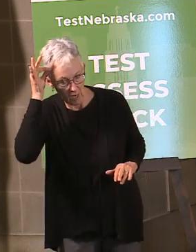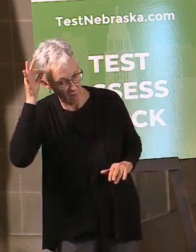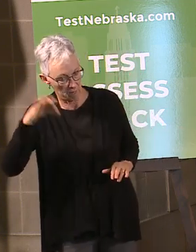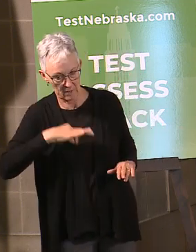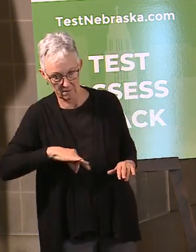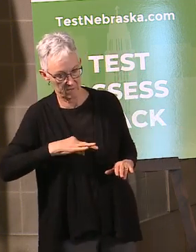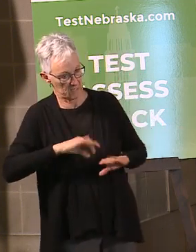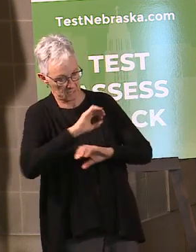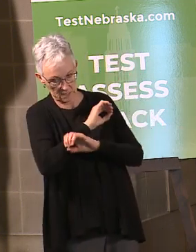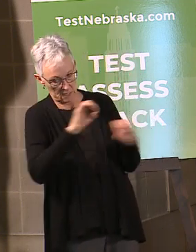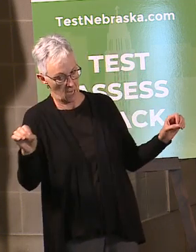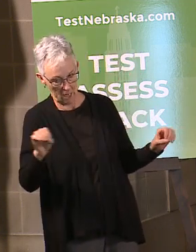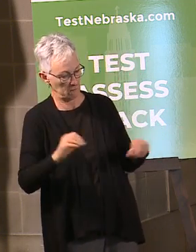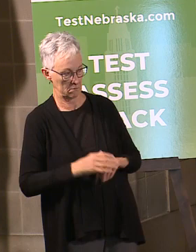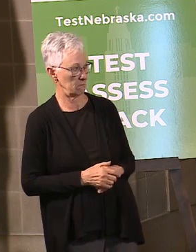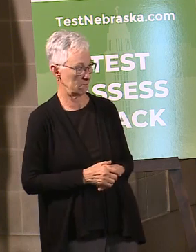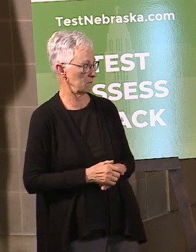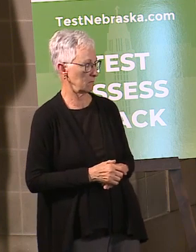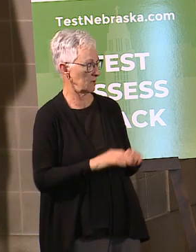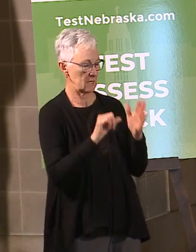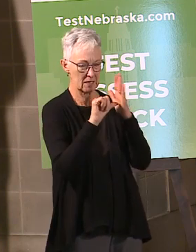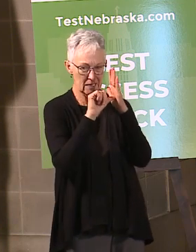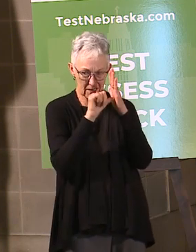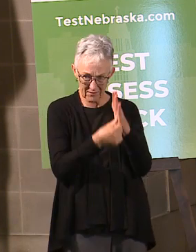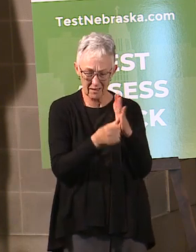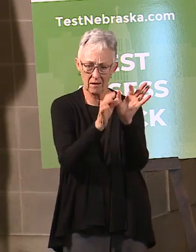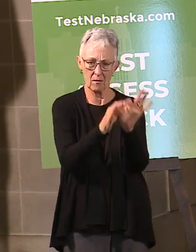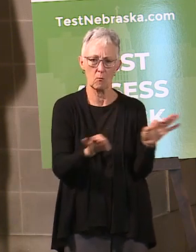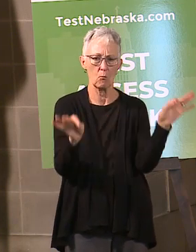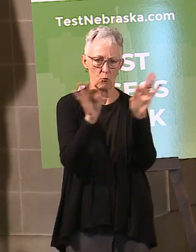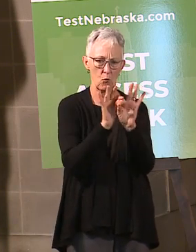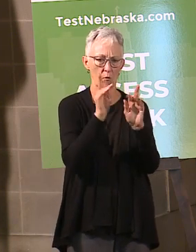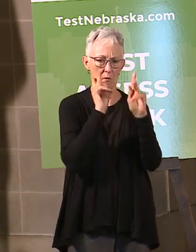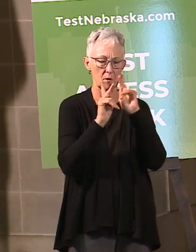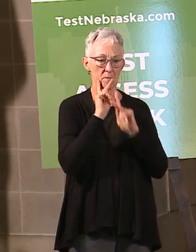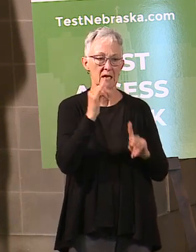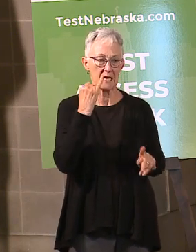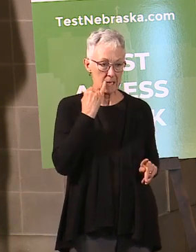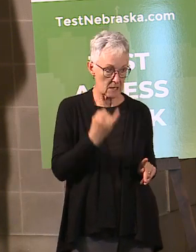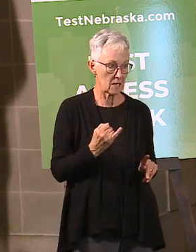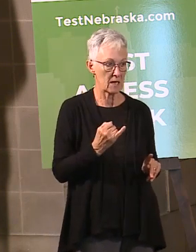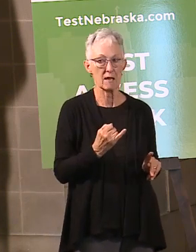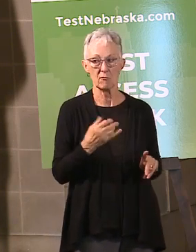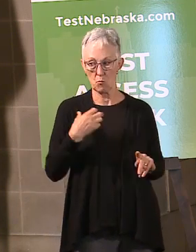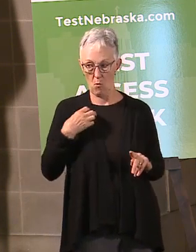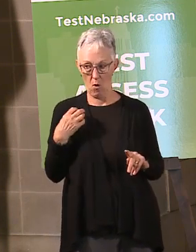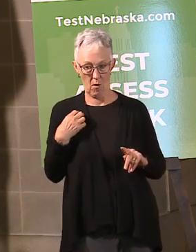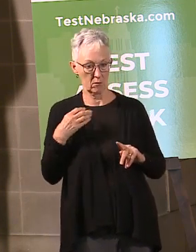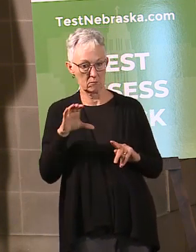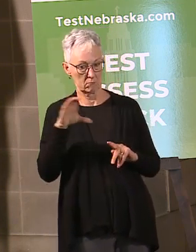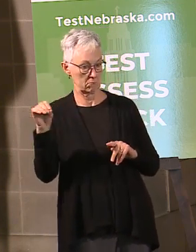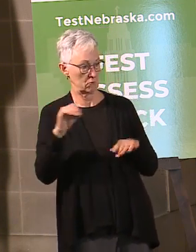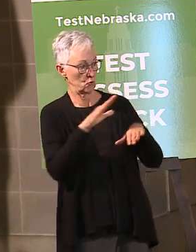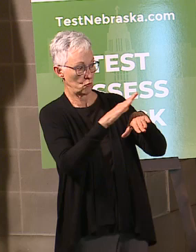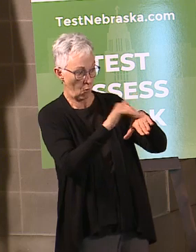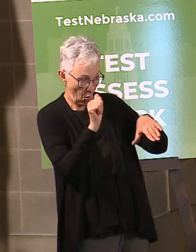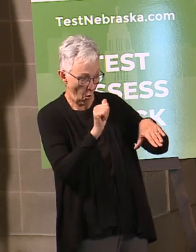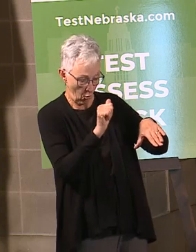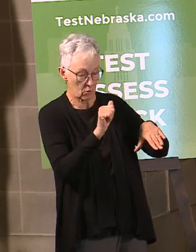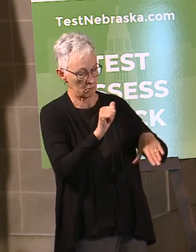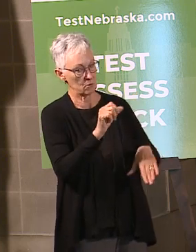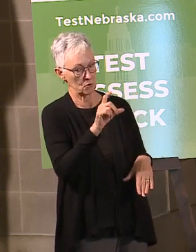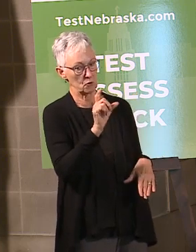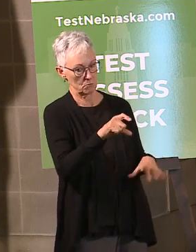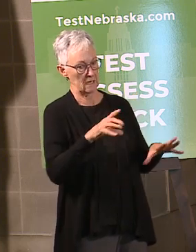So we really want to emphasize to people that if they get that opportunity to go back to work, they really do need to get back to